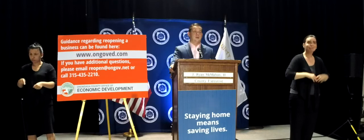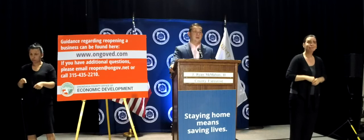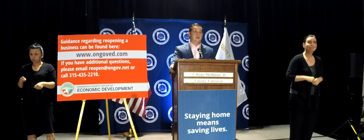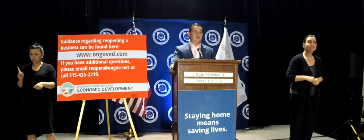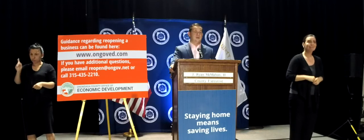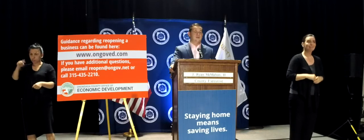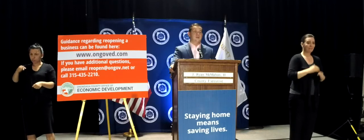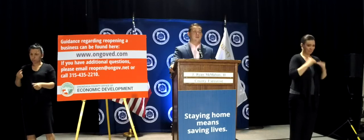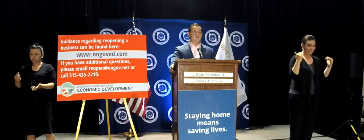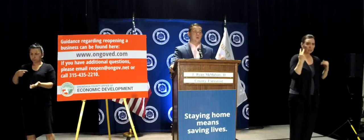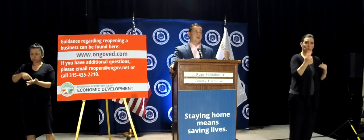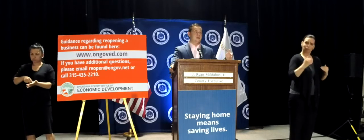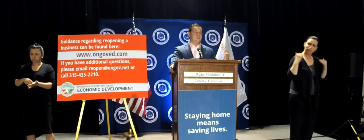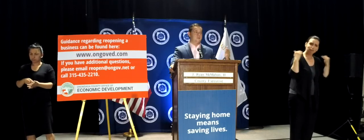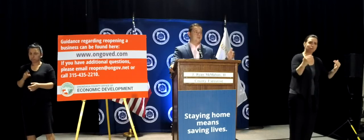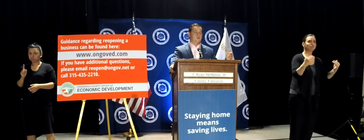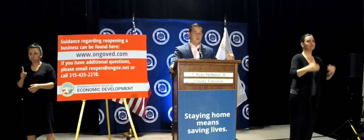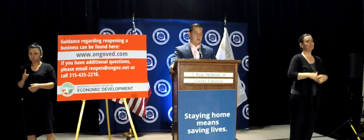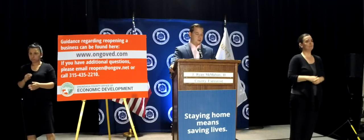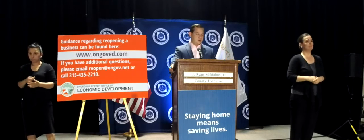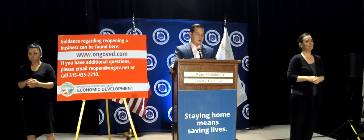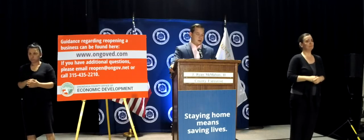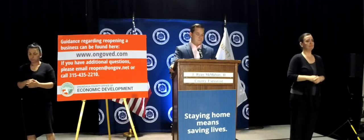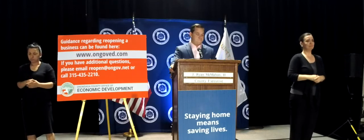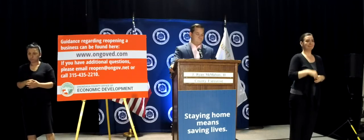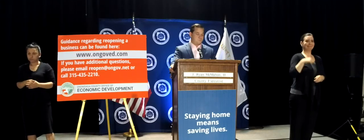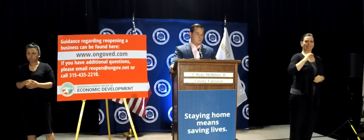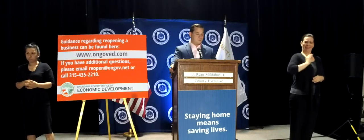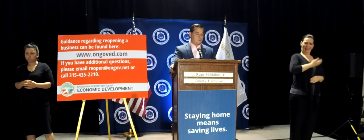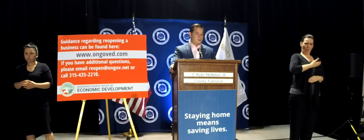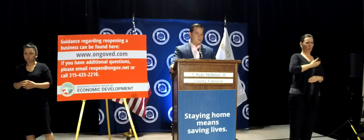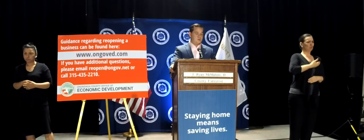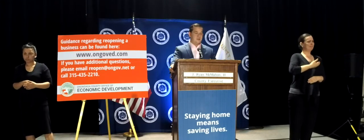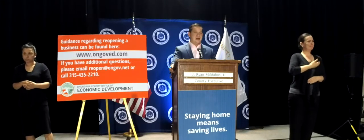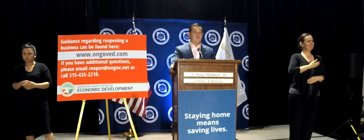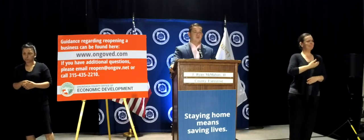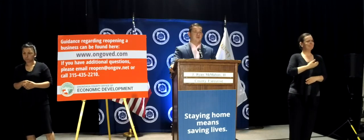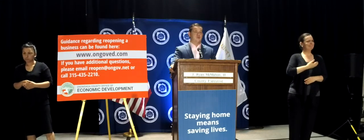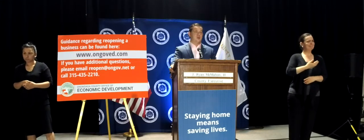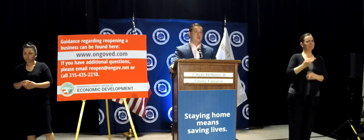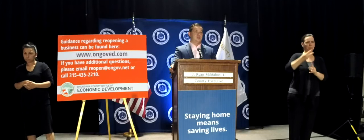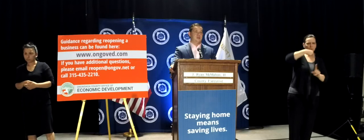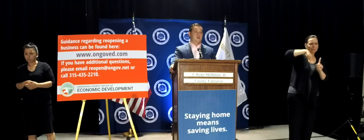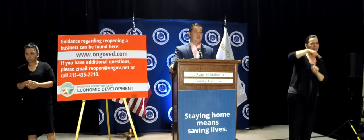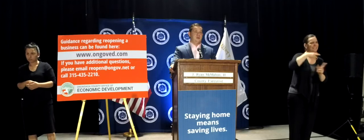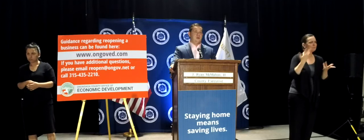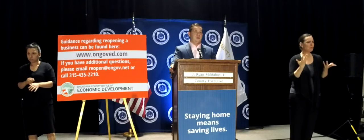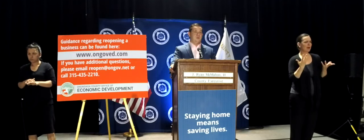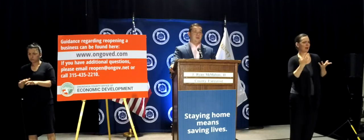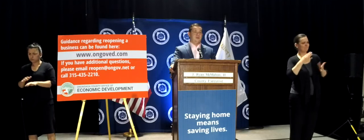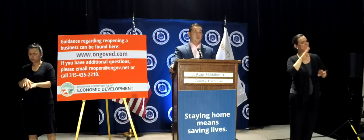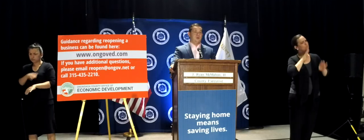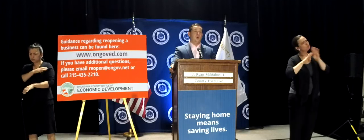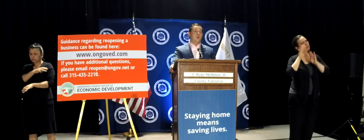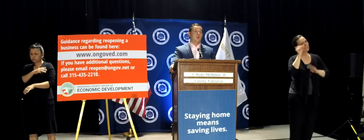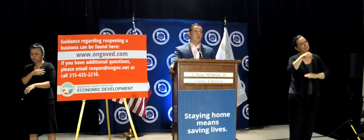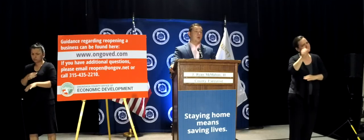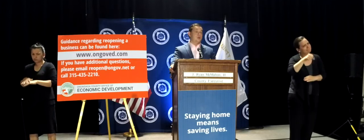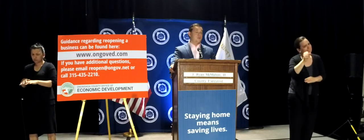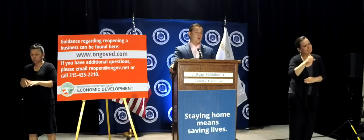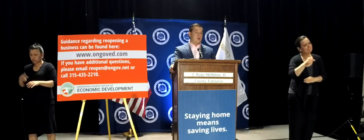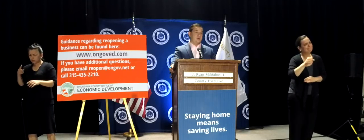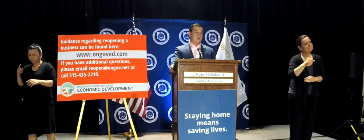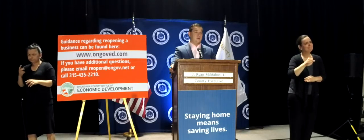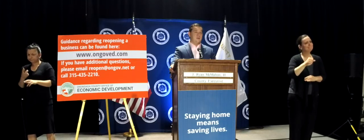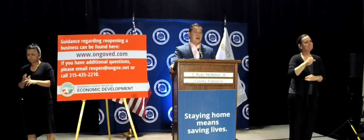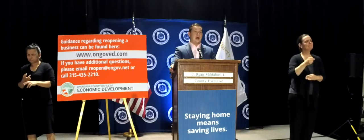So this is where we get in a position where there's a lot of frustration with who